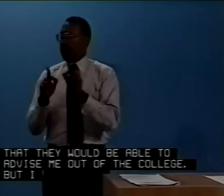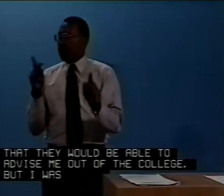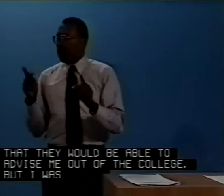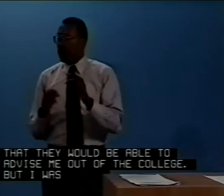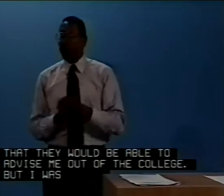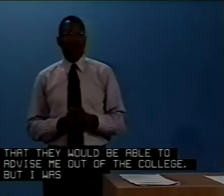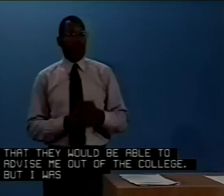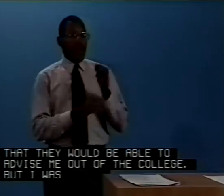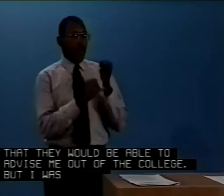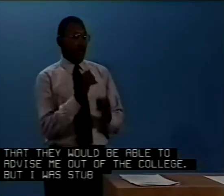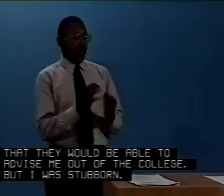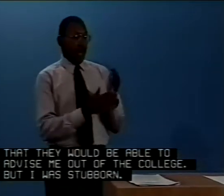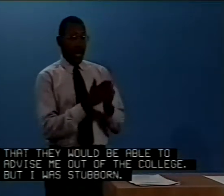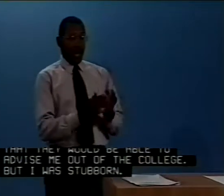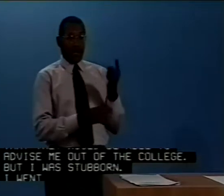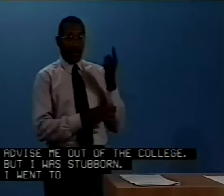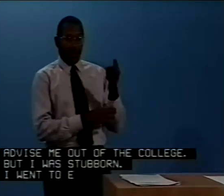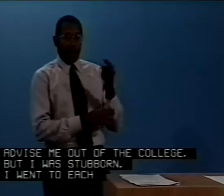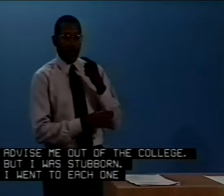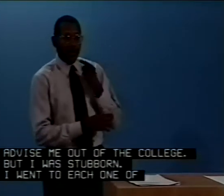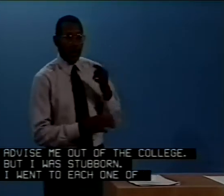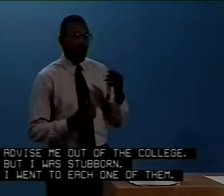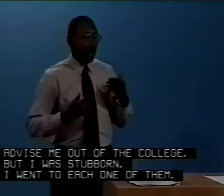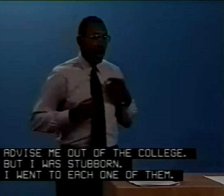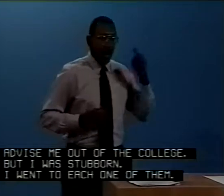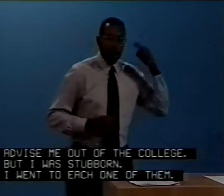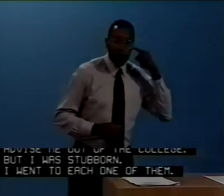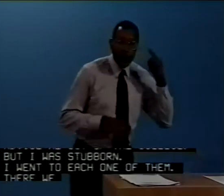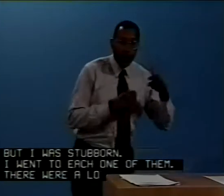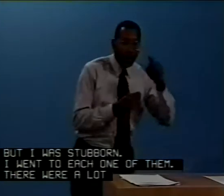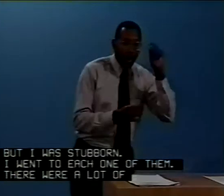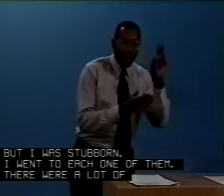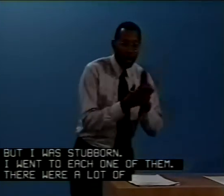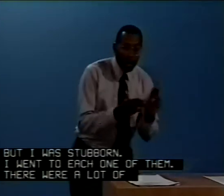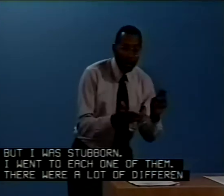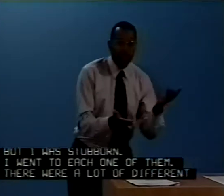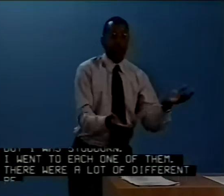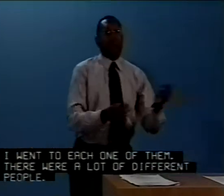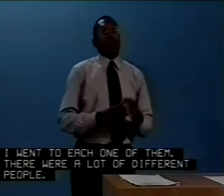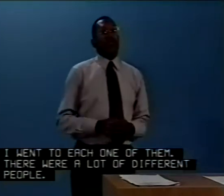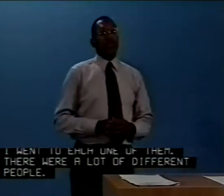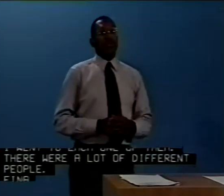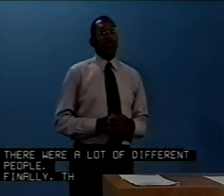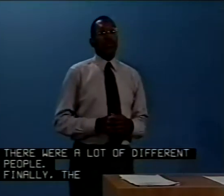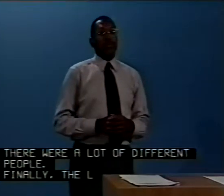one of them. They were a lot of different people. And finally, the last one told me, "Have you heard about Gallaudet University?"